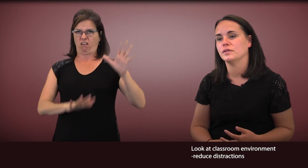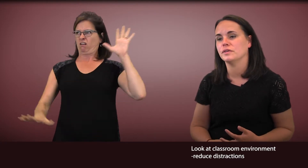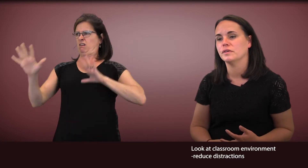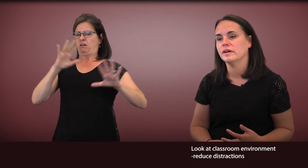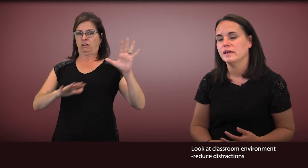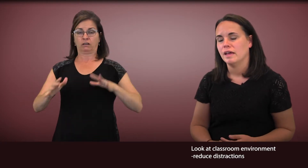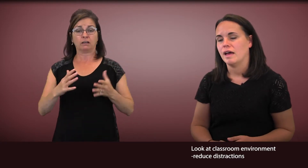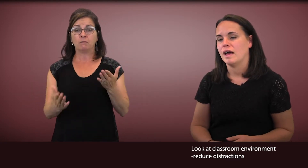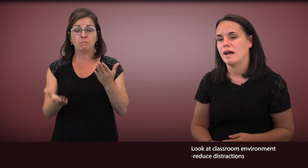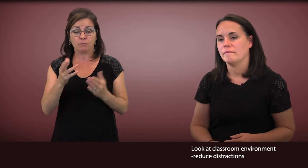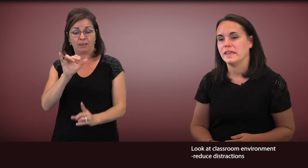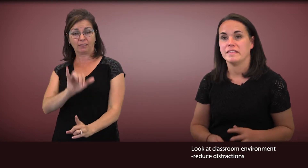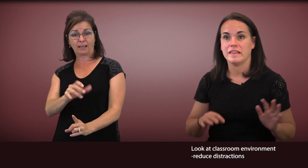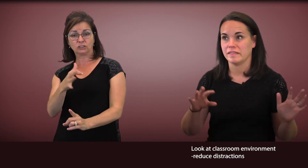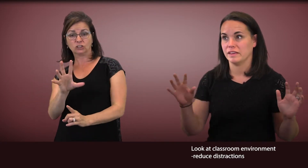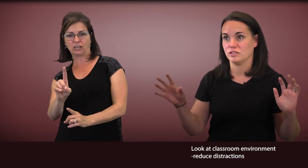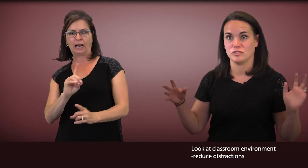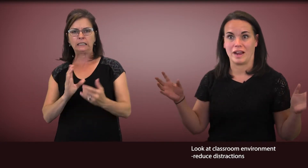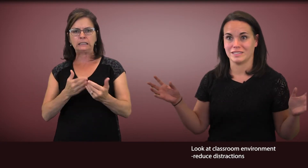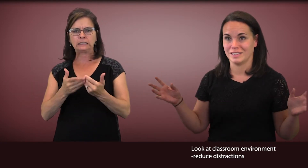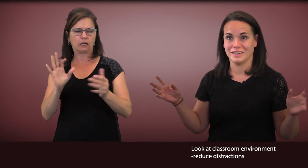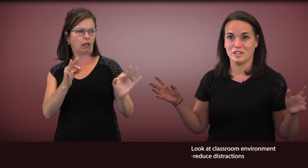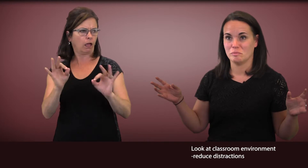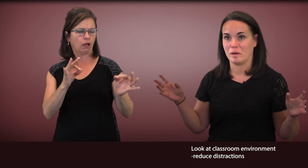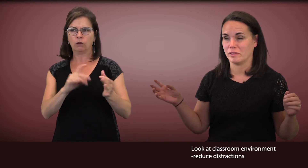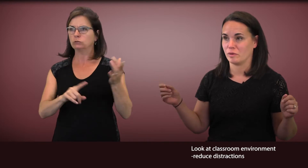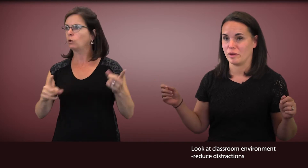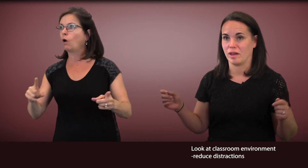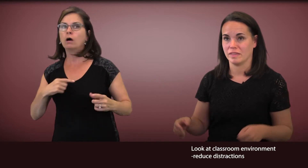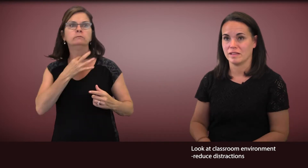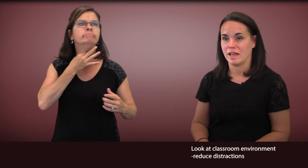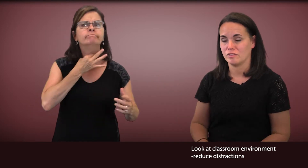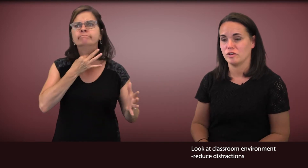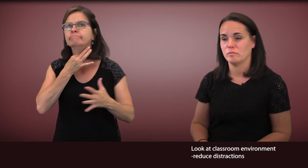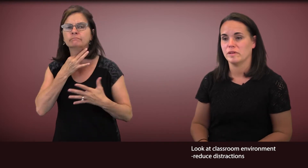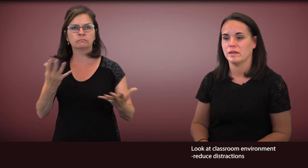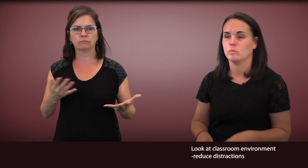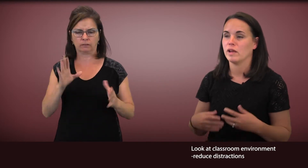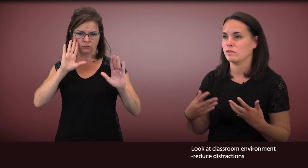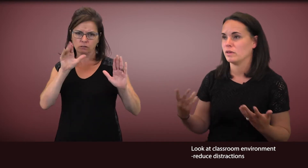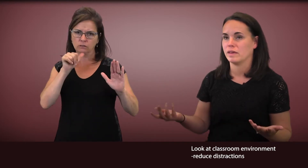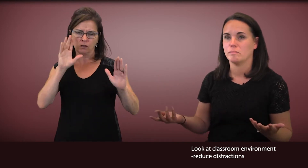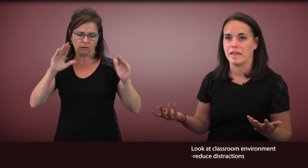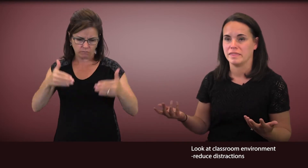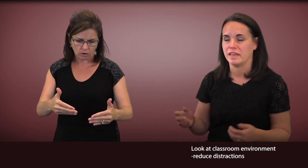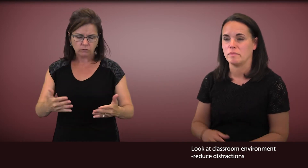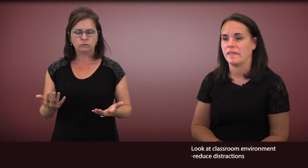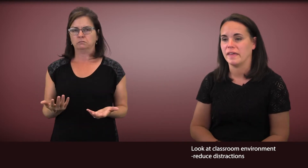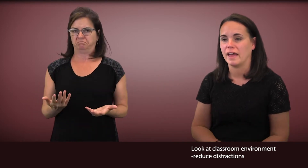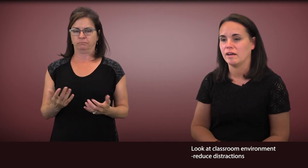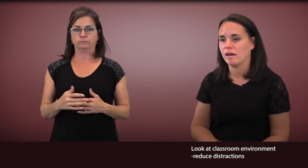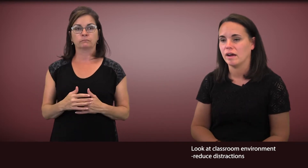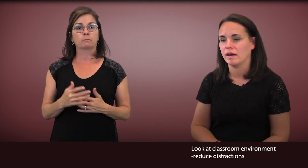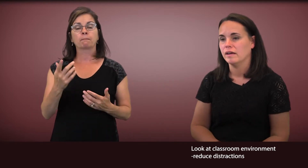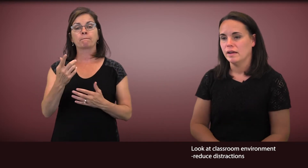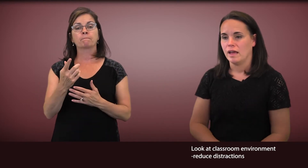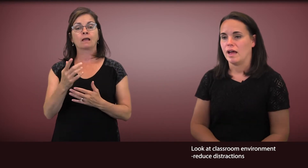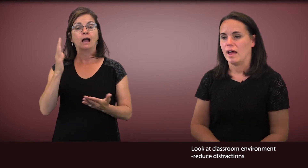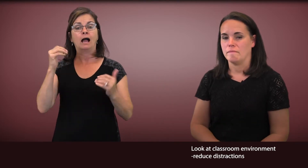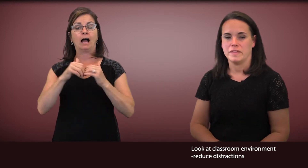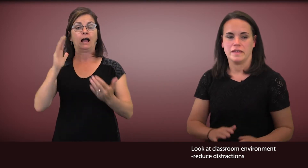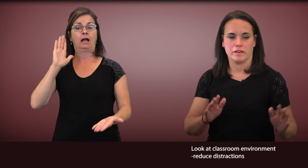child who is easily distracted by what's going on in the classroom? And ways we might think about that